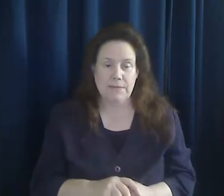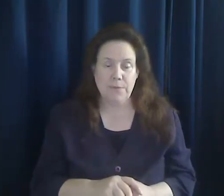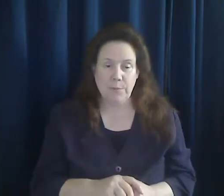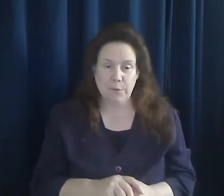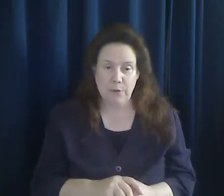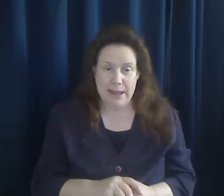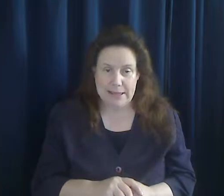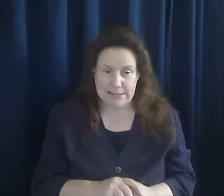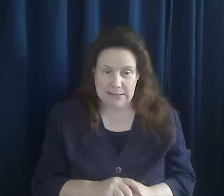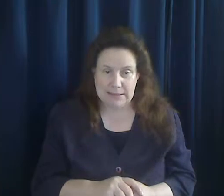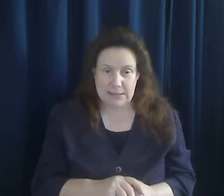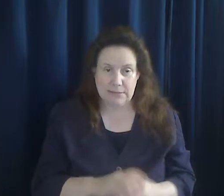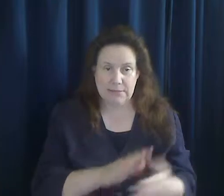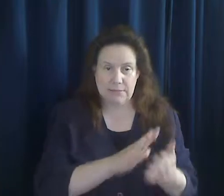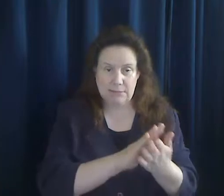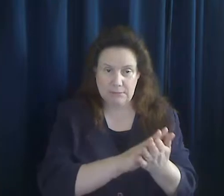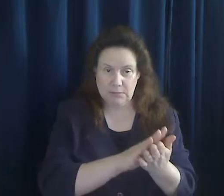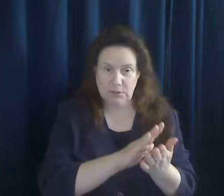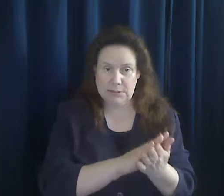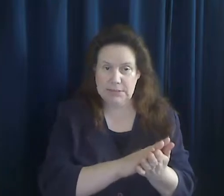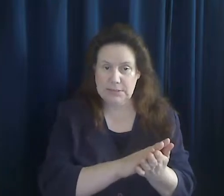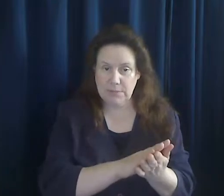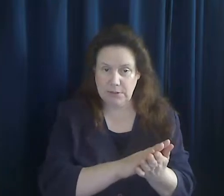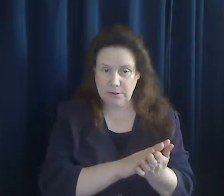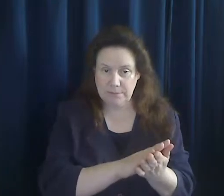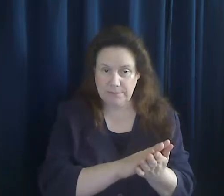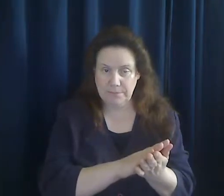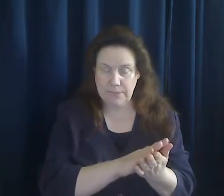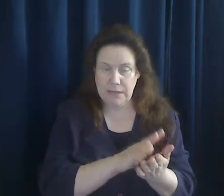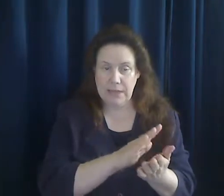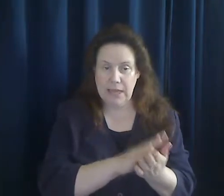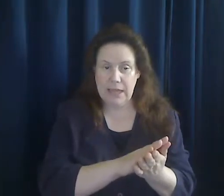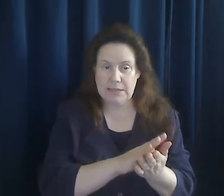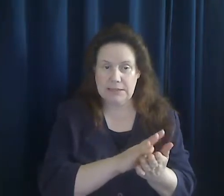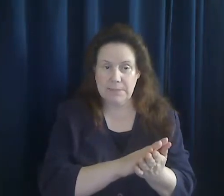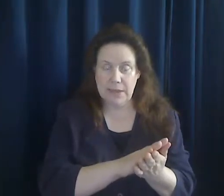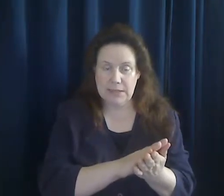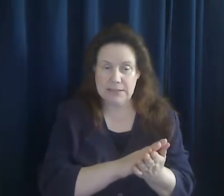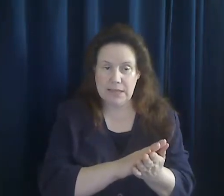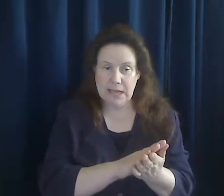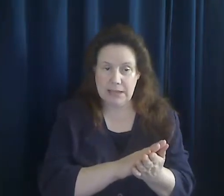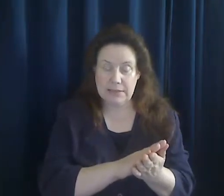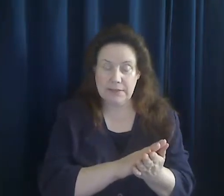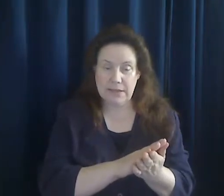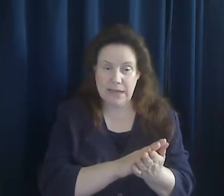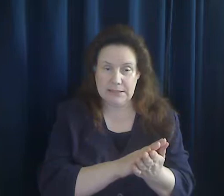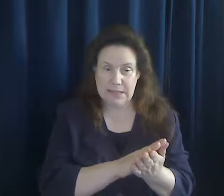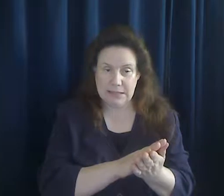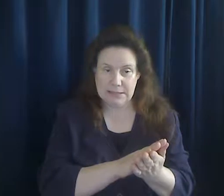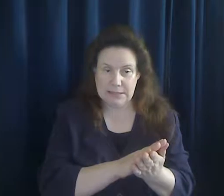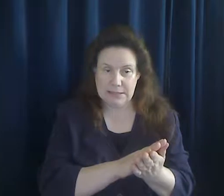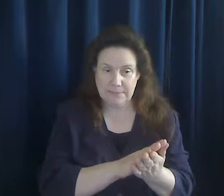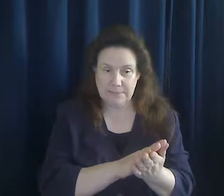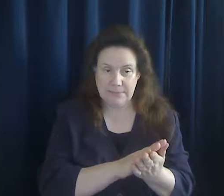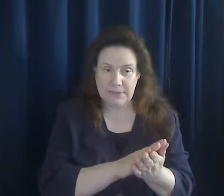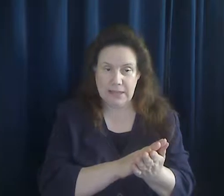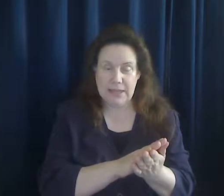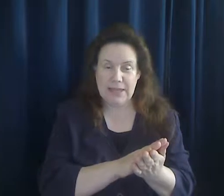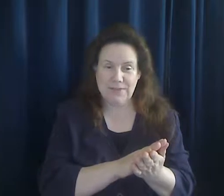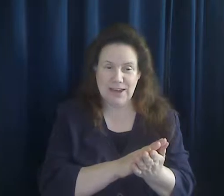for praise looks similar, and it depends on the context. If I'm